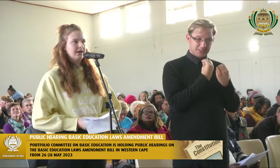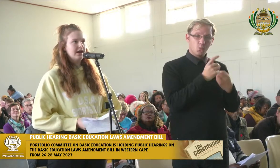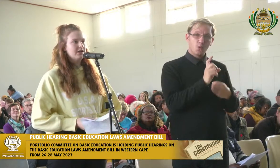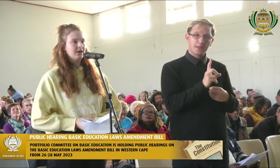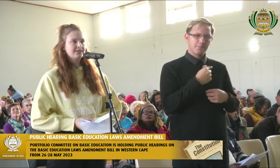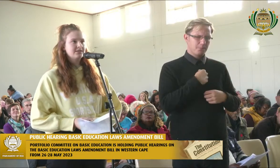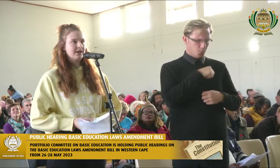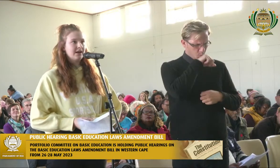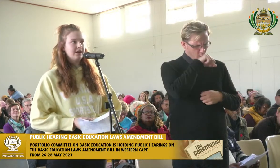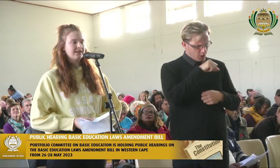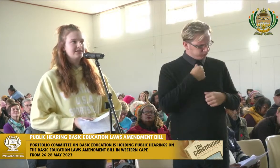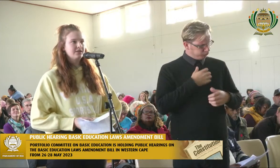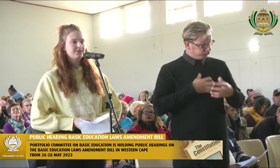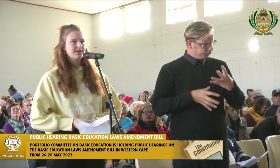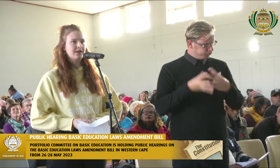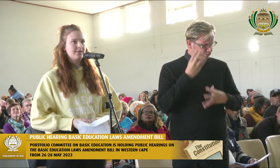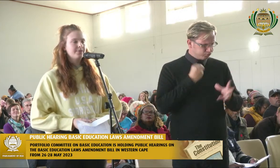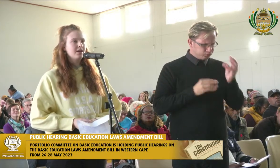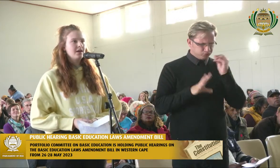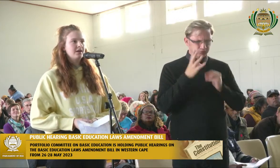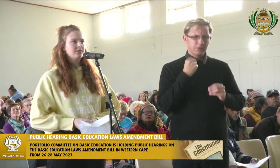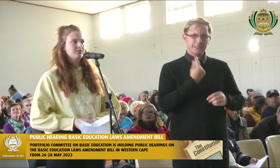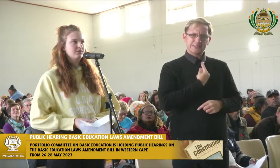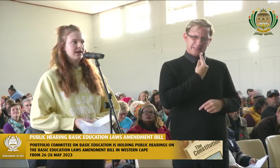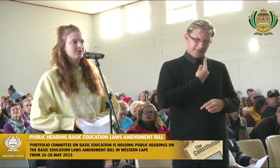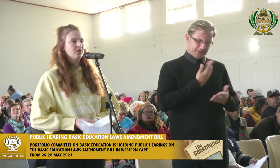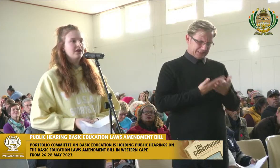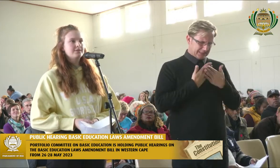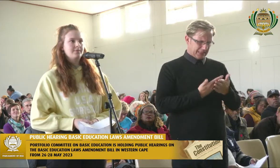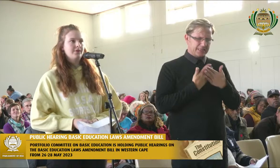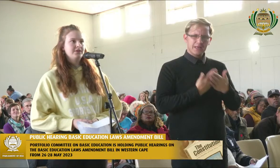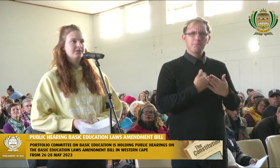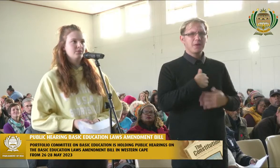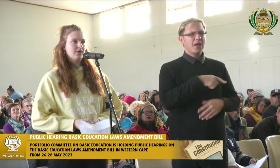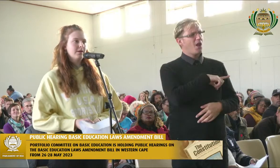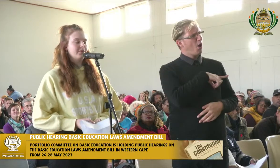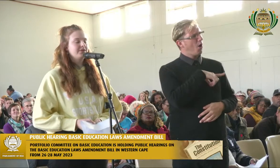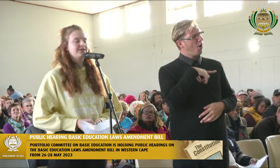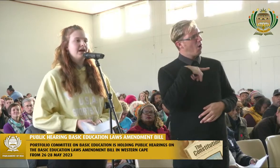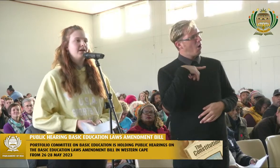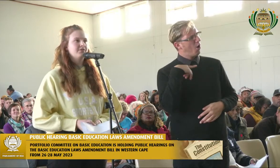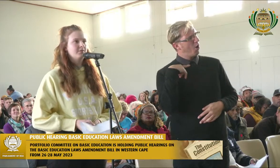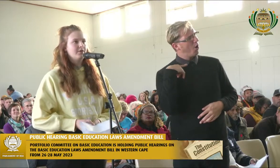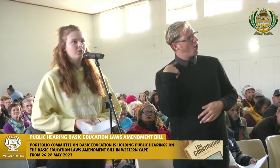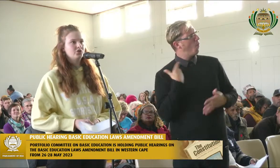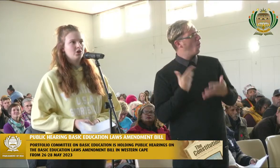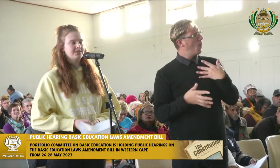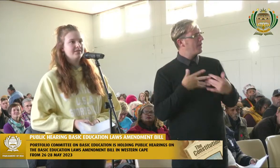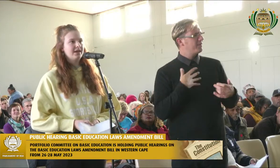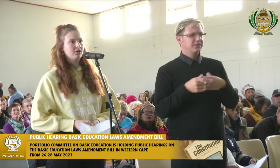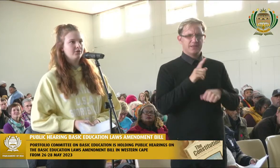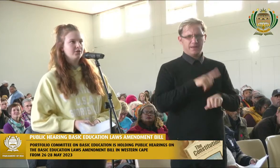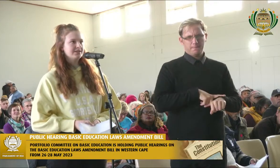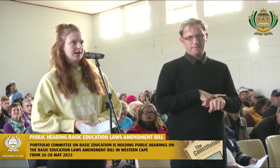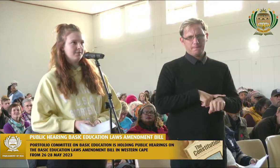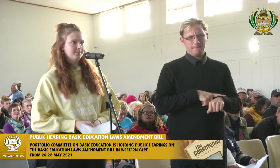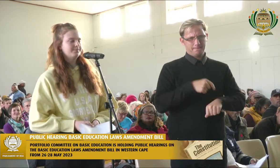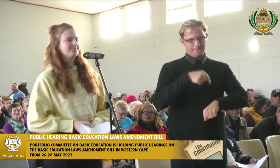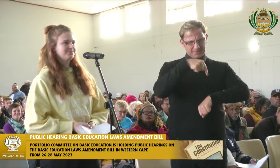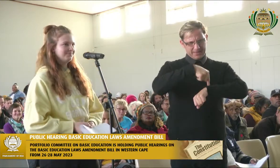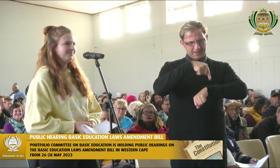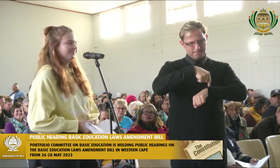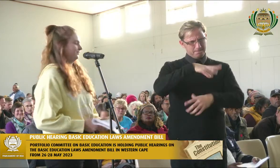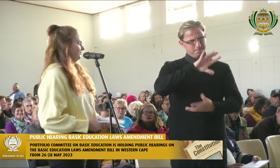of learning, and I can self-study as long as my parents, while my parents have their own jobs.